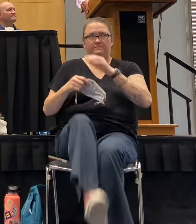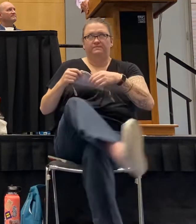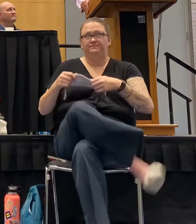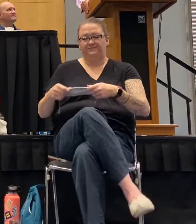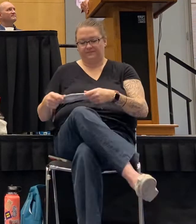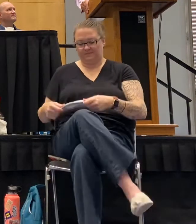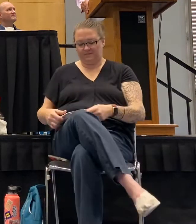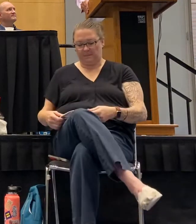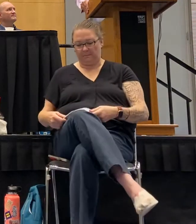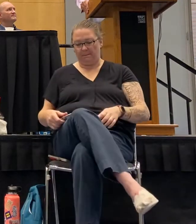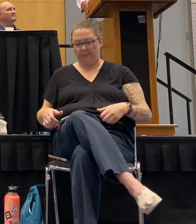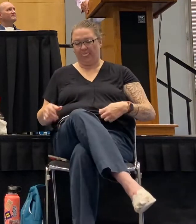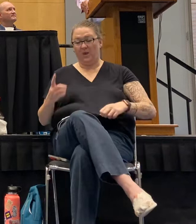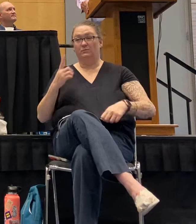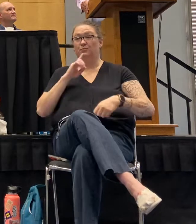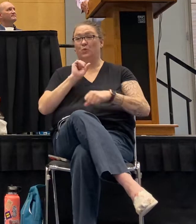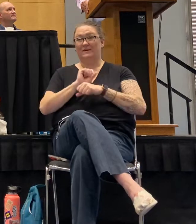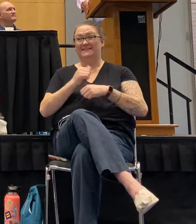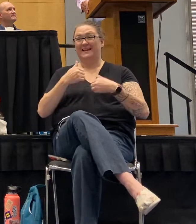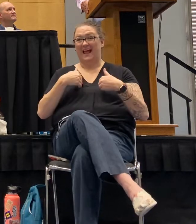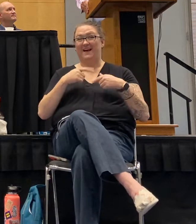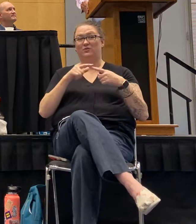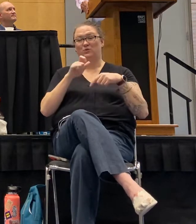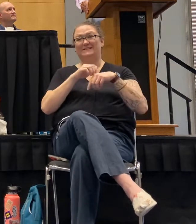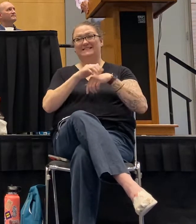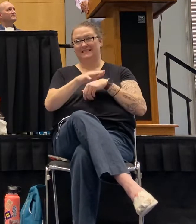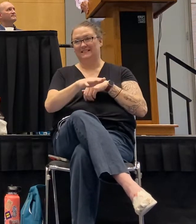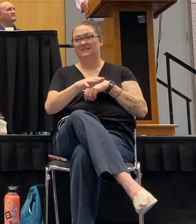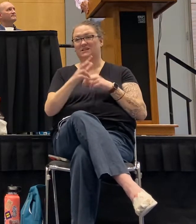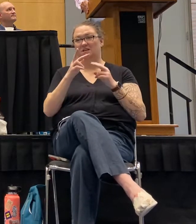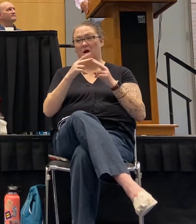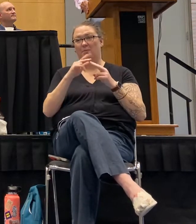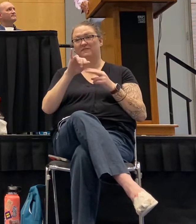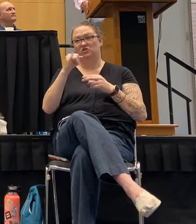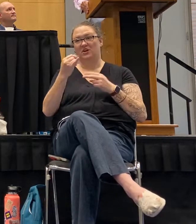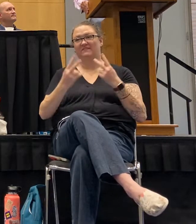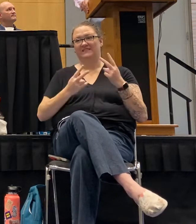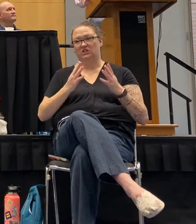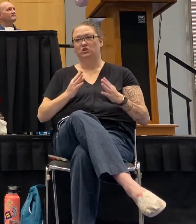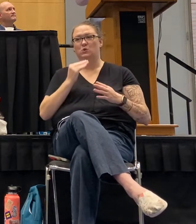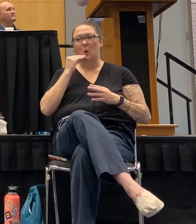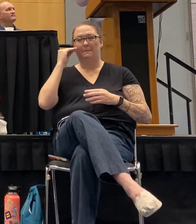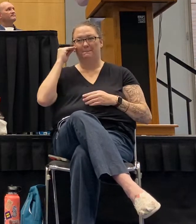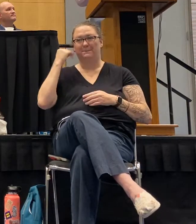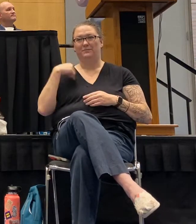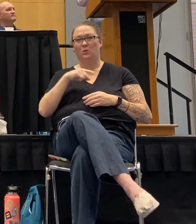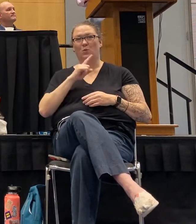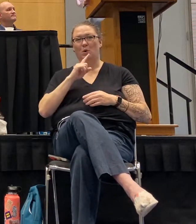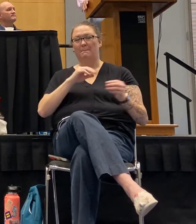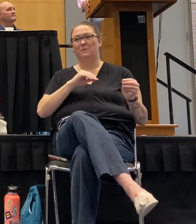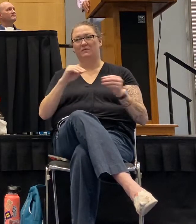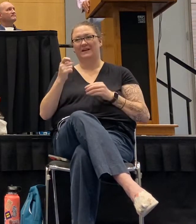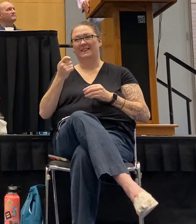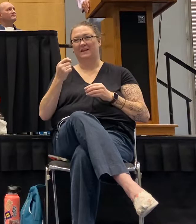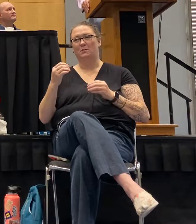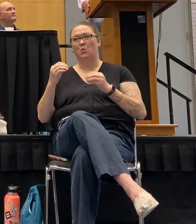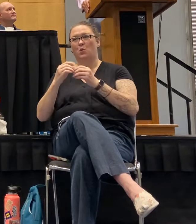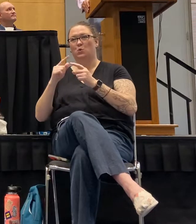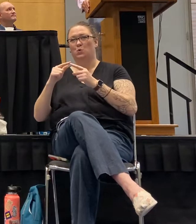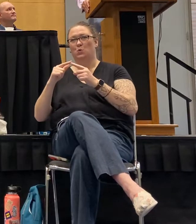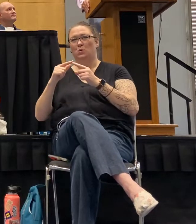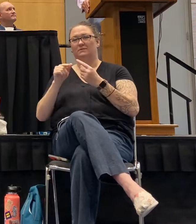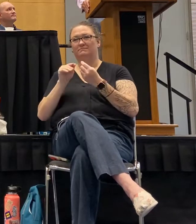Unfortunately, we did have to send a couple of J visitors home. We're moving a little bit more to a